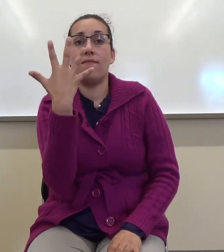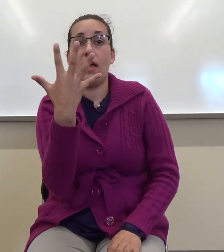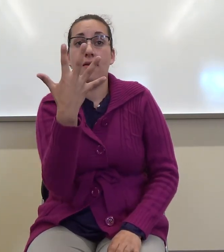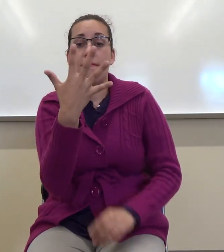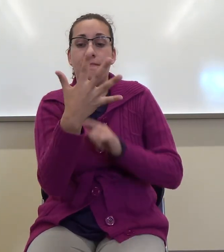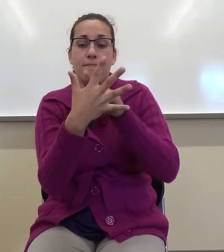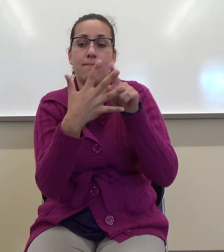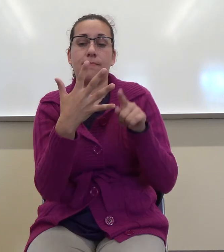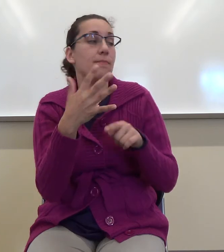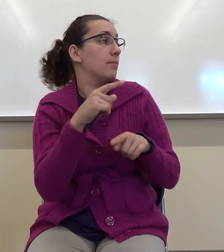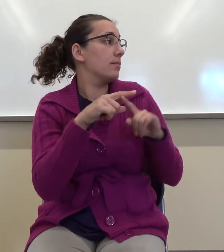ahead and hand this out.